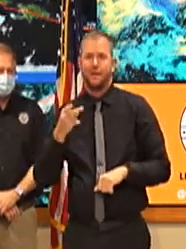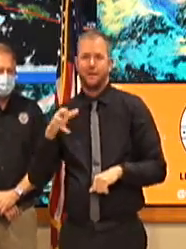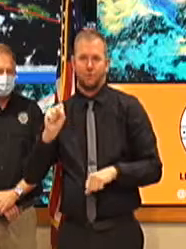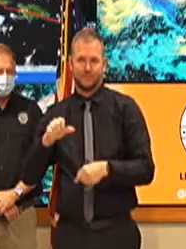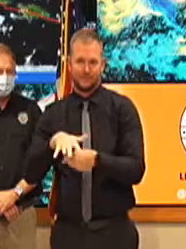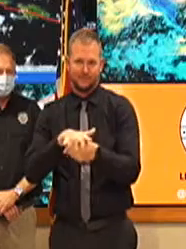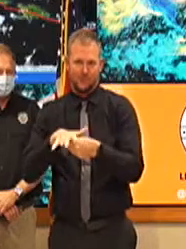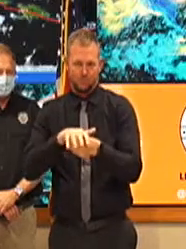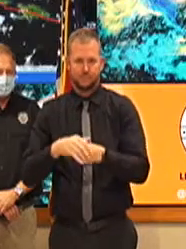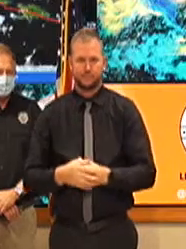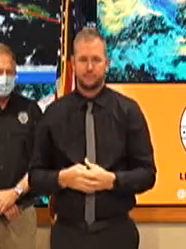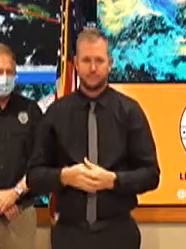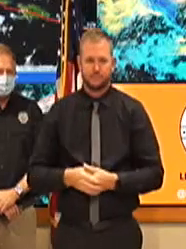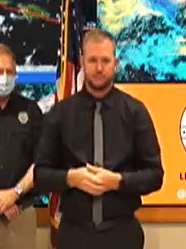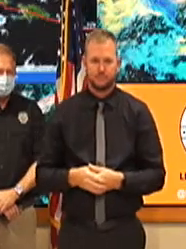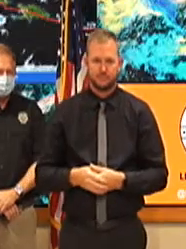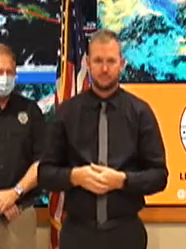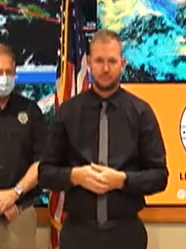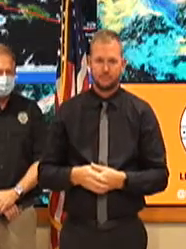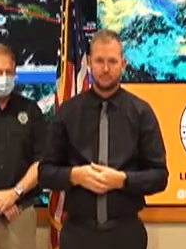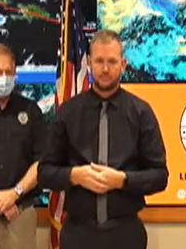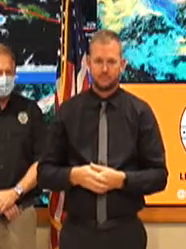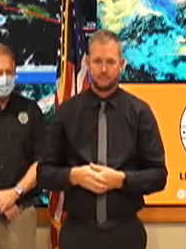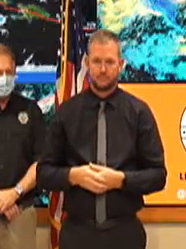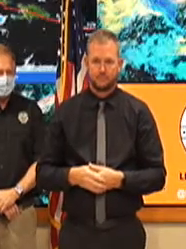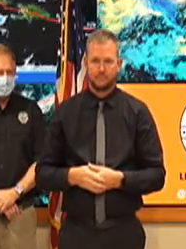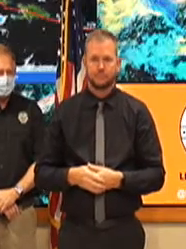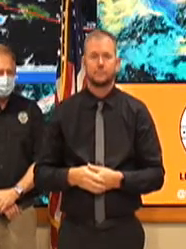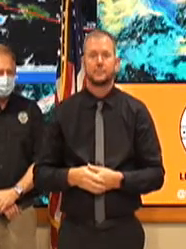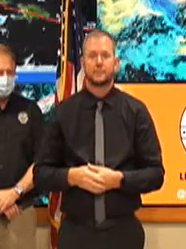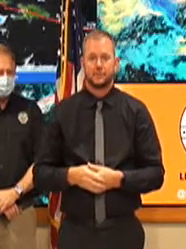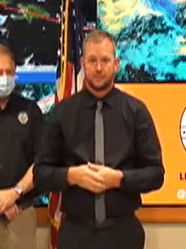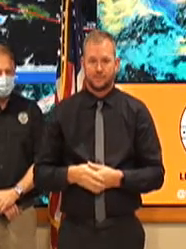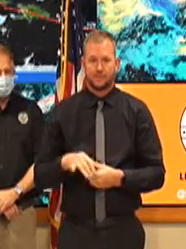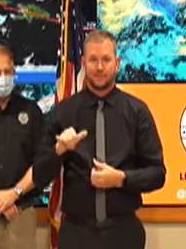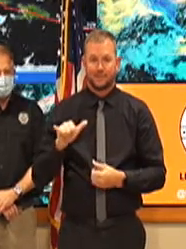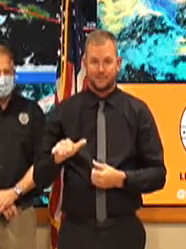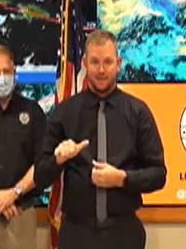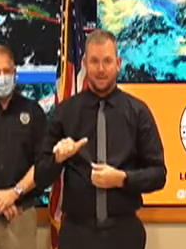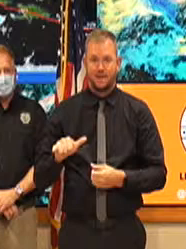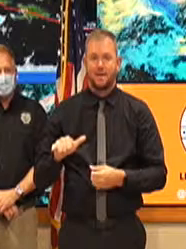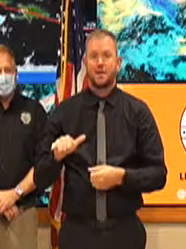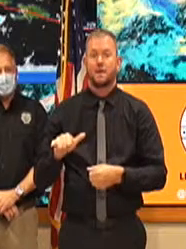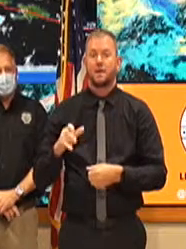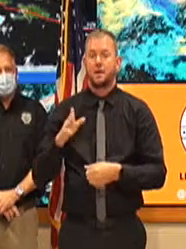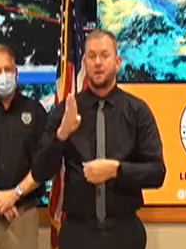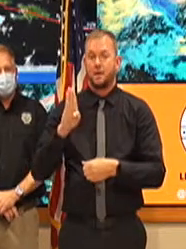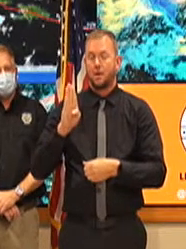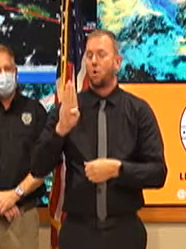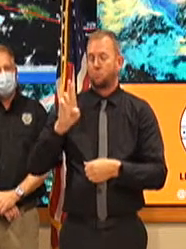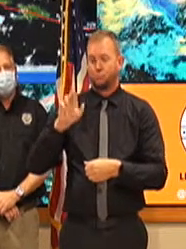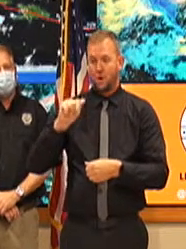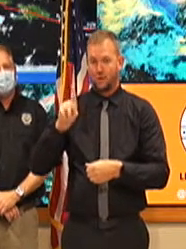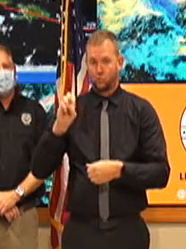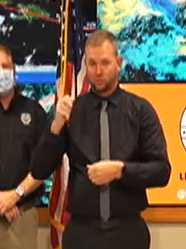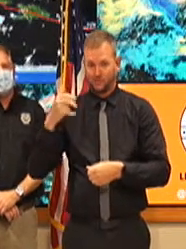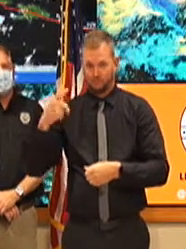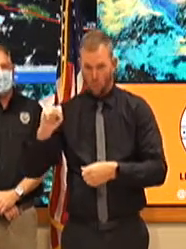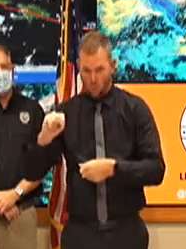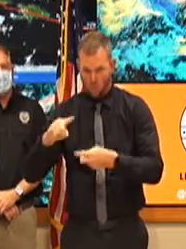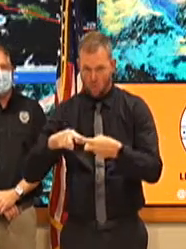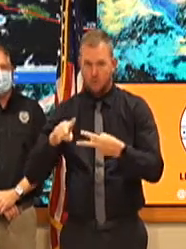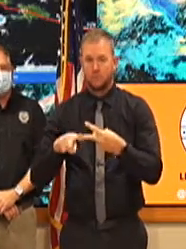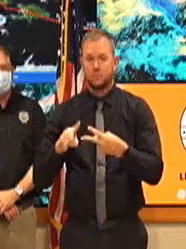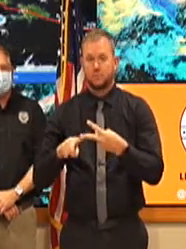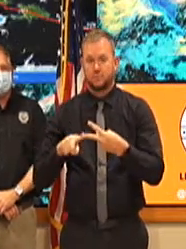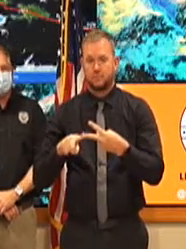of Seabrook, Baytown, Taylor Lake Village, Soar Acres, LaPorte, Morgan's Point, Nassau Bay, Friendswood, El Lago,